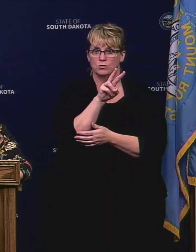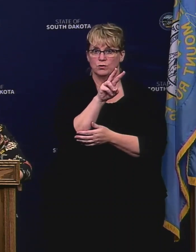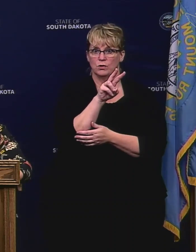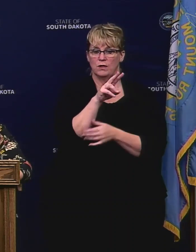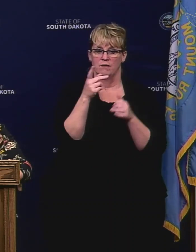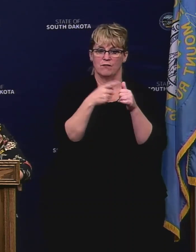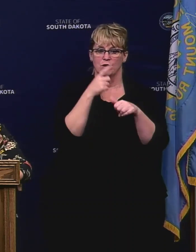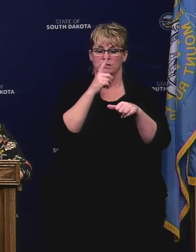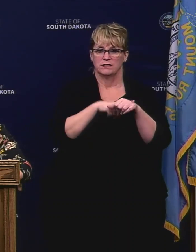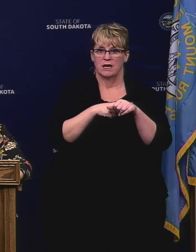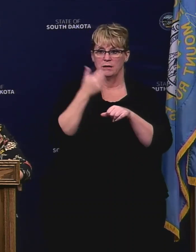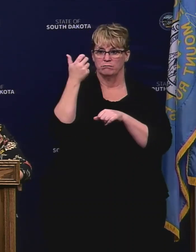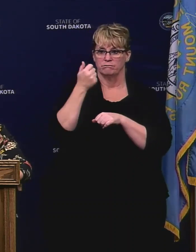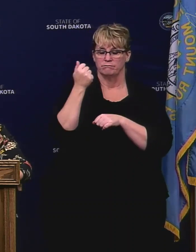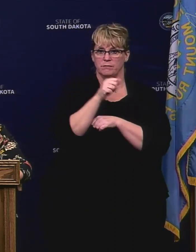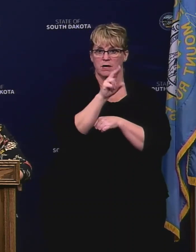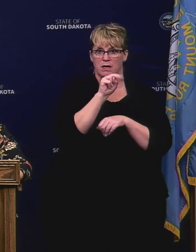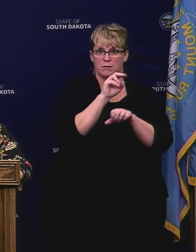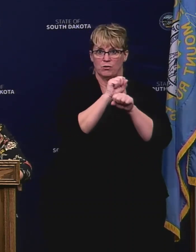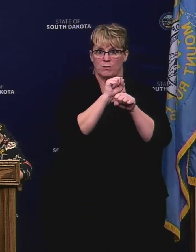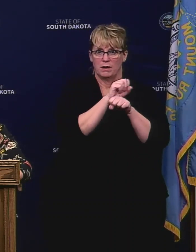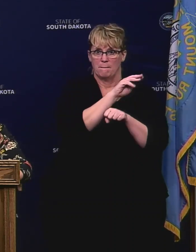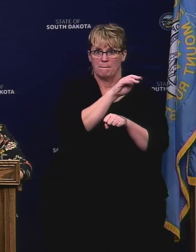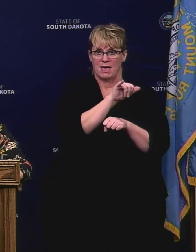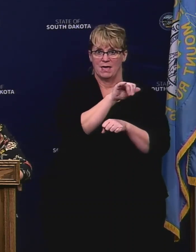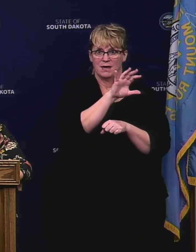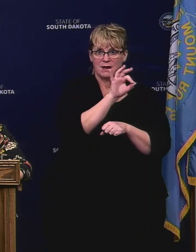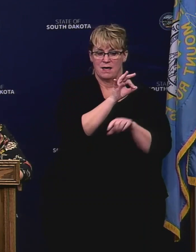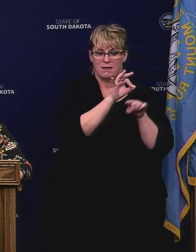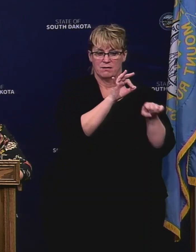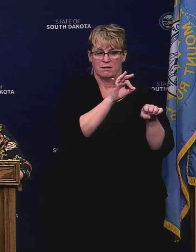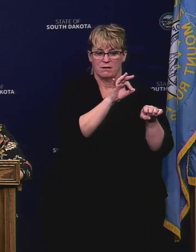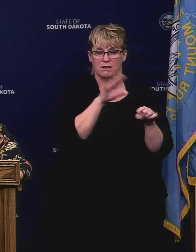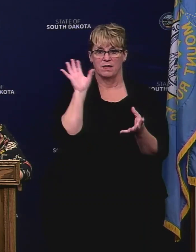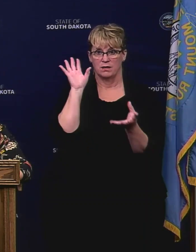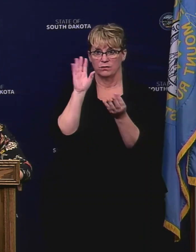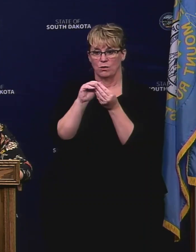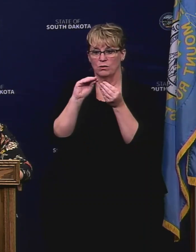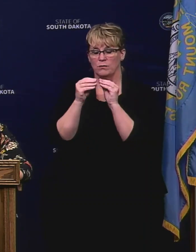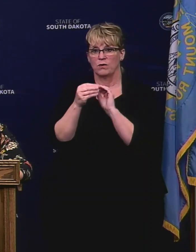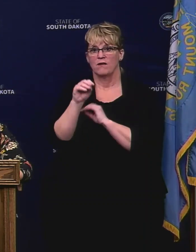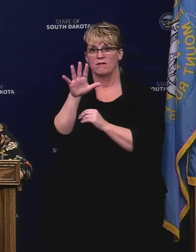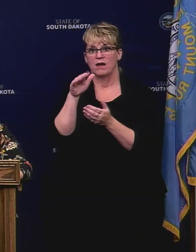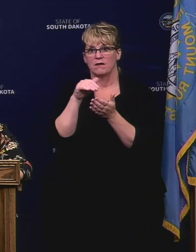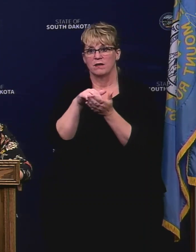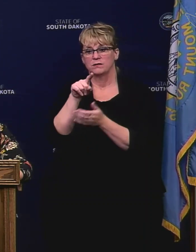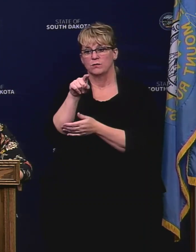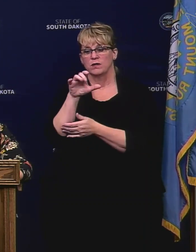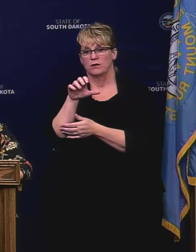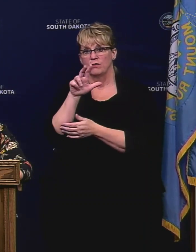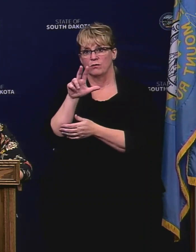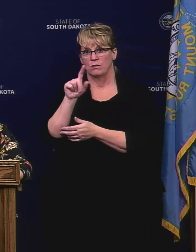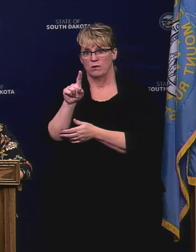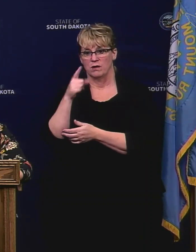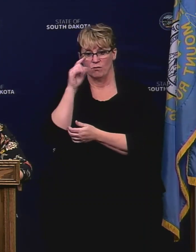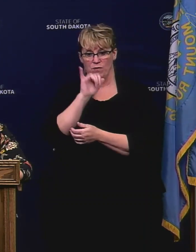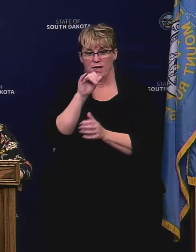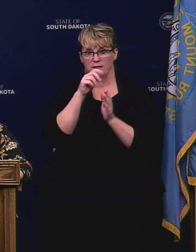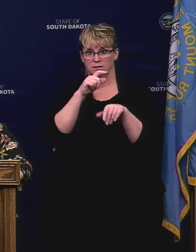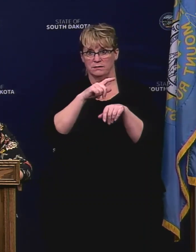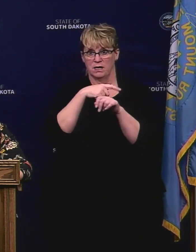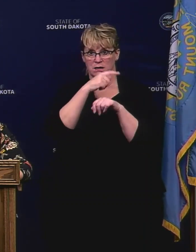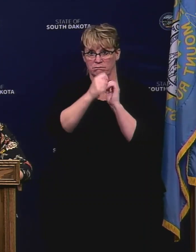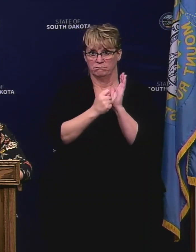initial claims for the week ending in May 9th. Our total initial claim numbers was 5,131 for that time